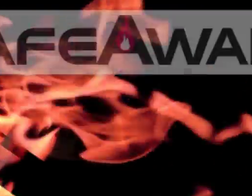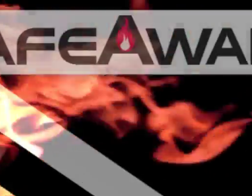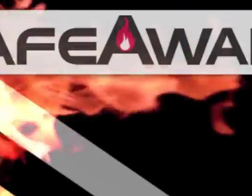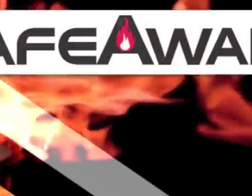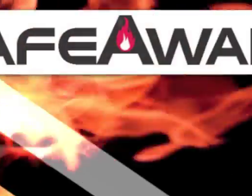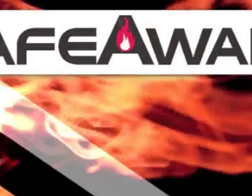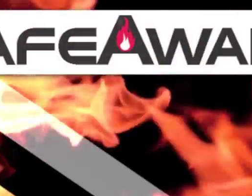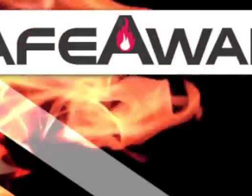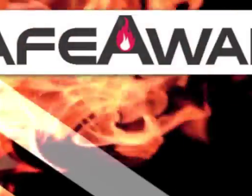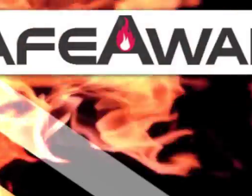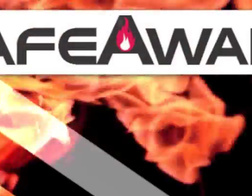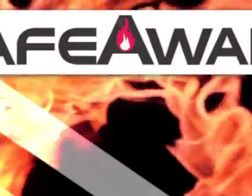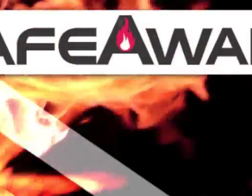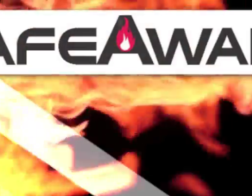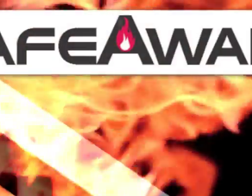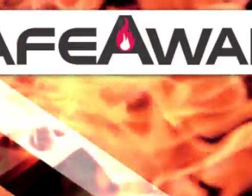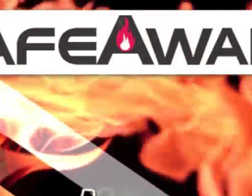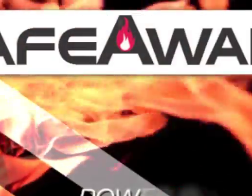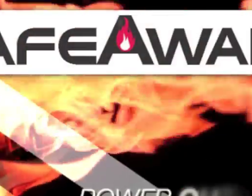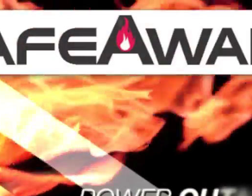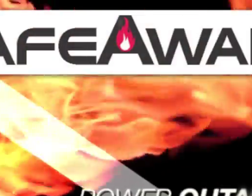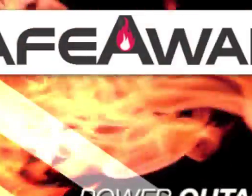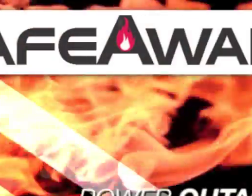mattress. That's all there is to it.